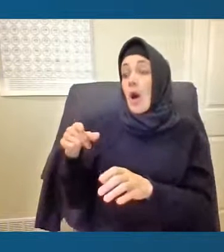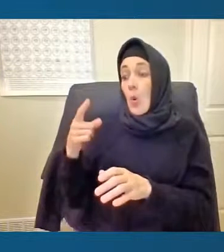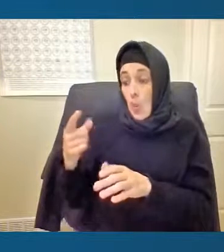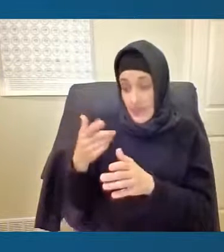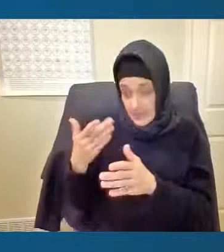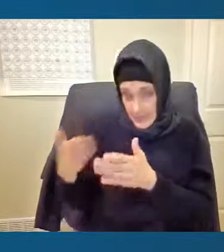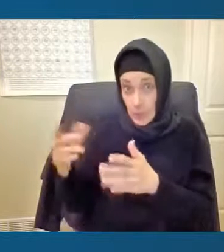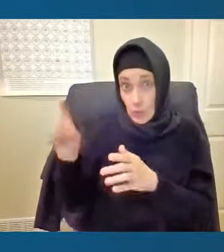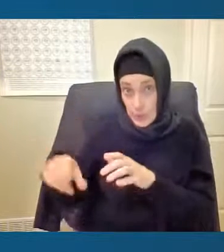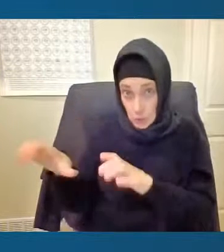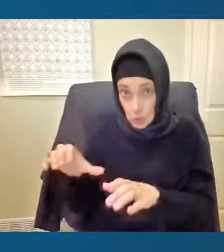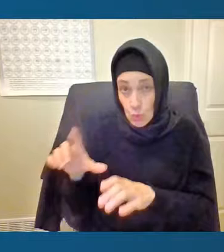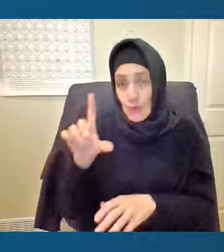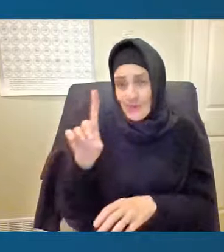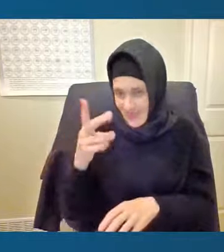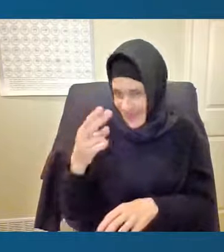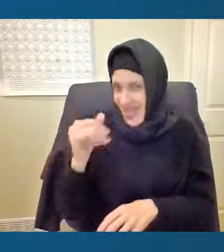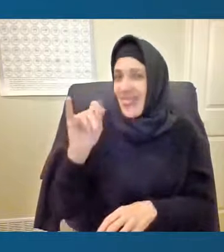Everything else.